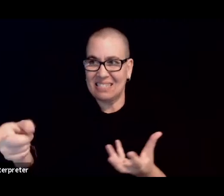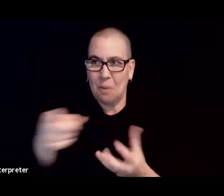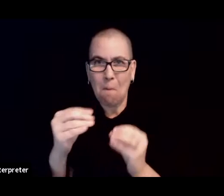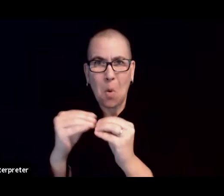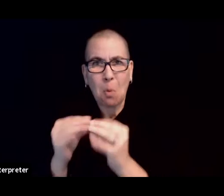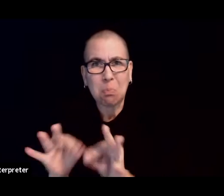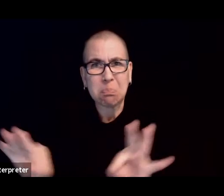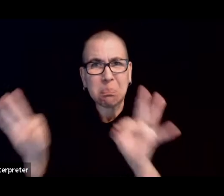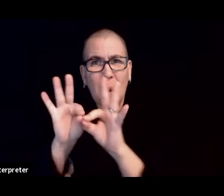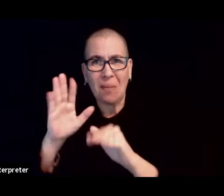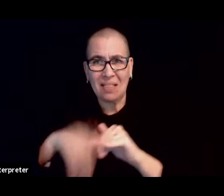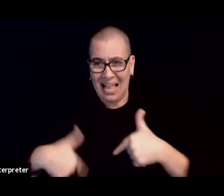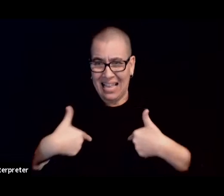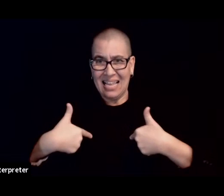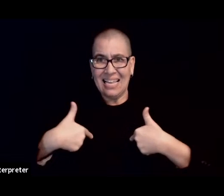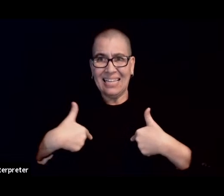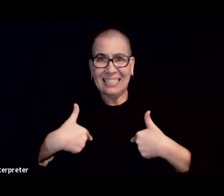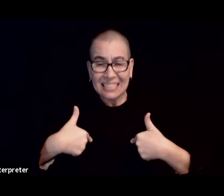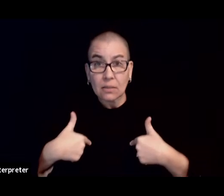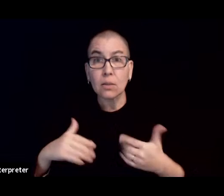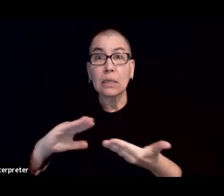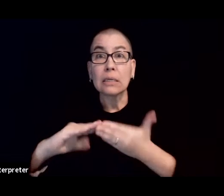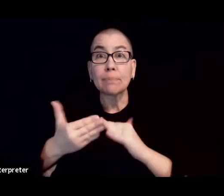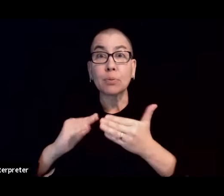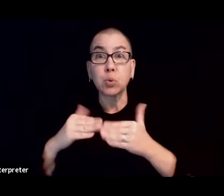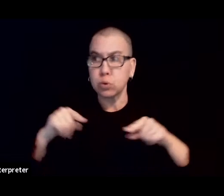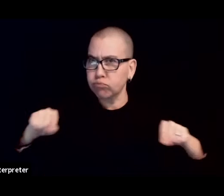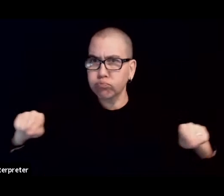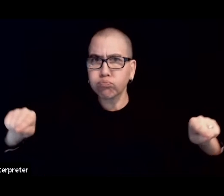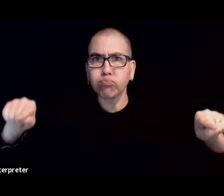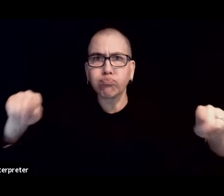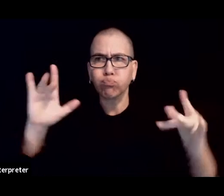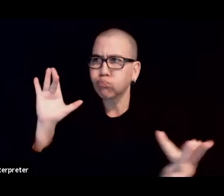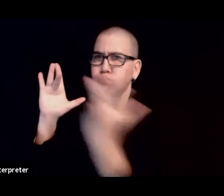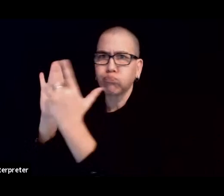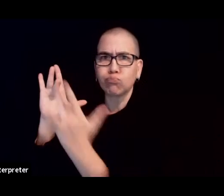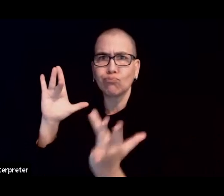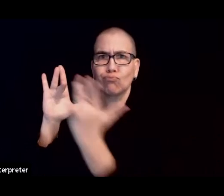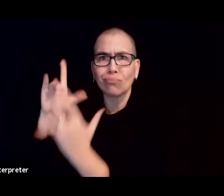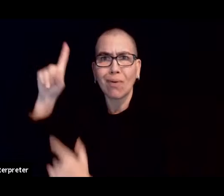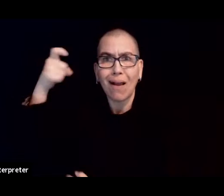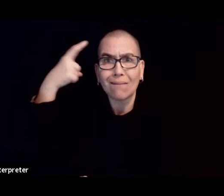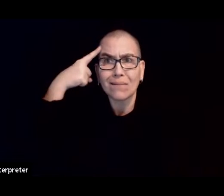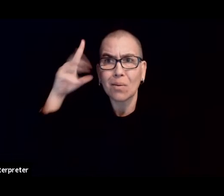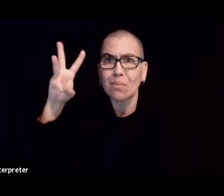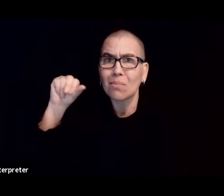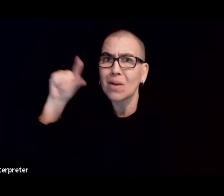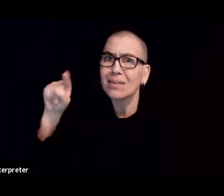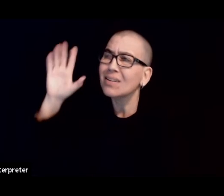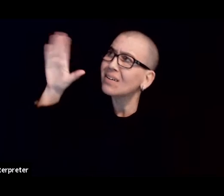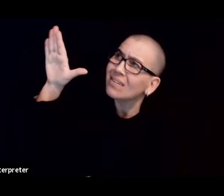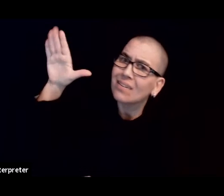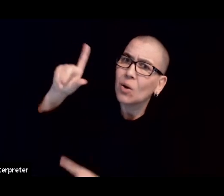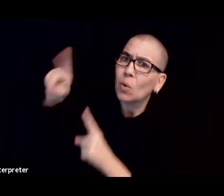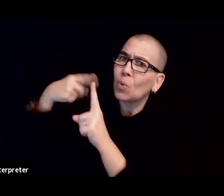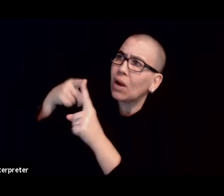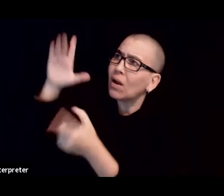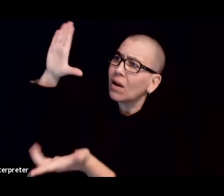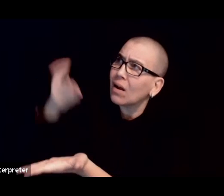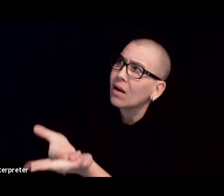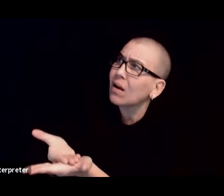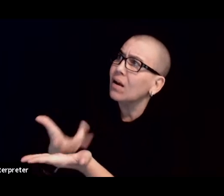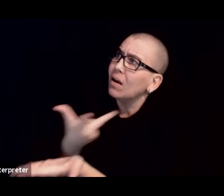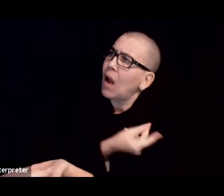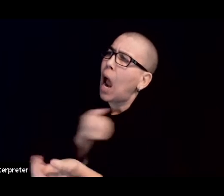federal government to provide the vaccines and updates of how much we can expect to receive. Minnesota was among those